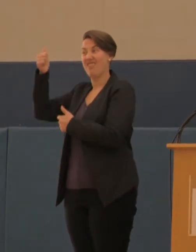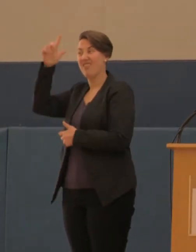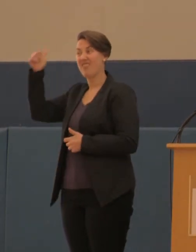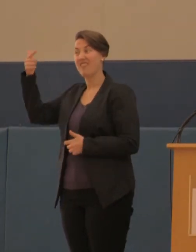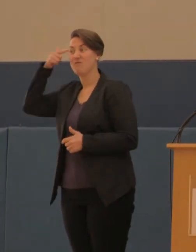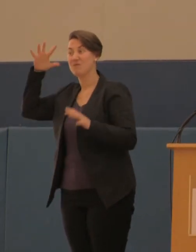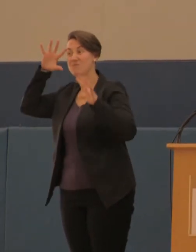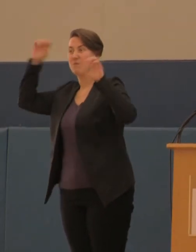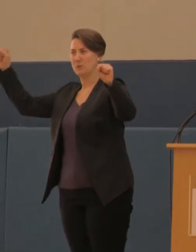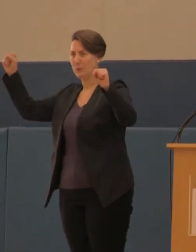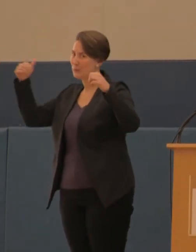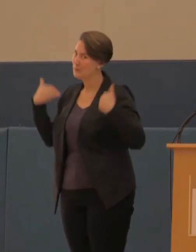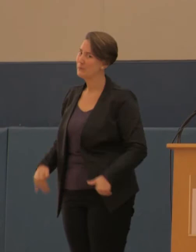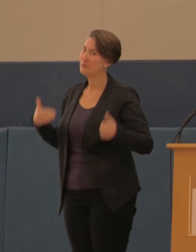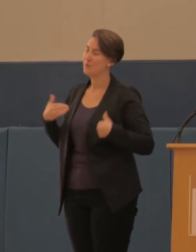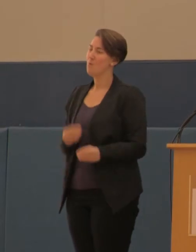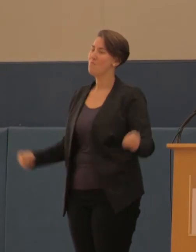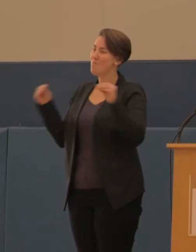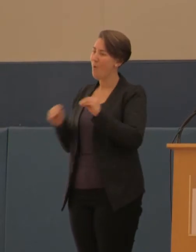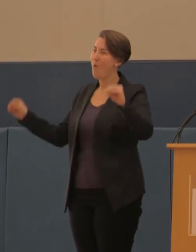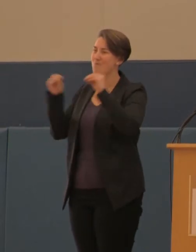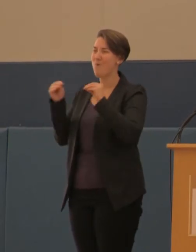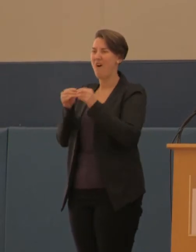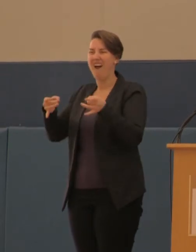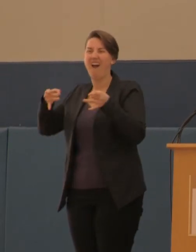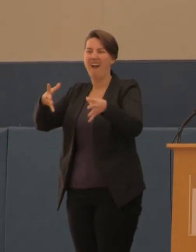a rising level of hatred and fear.